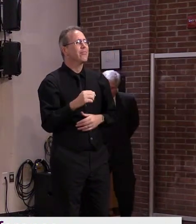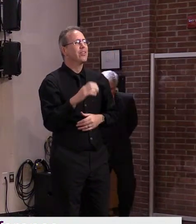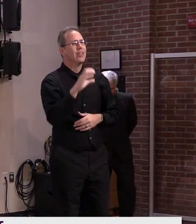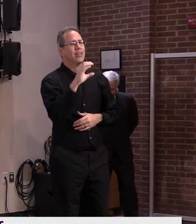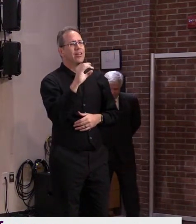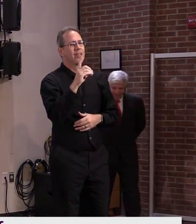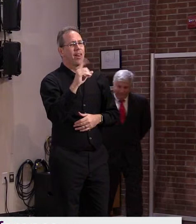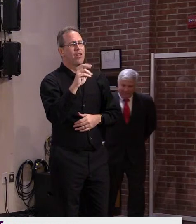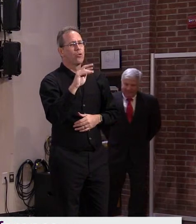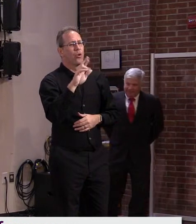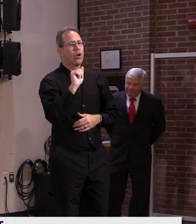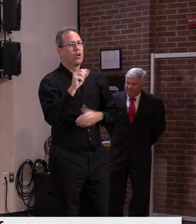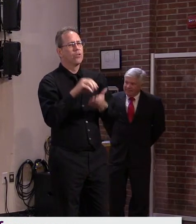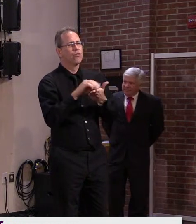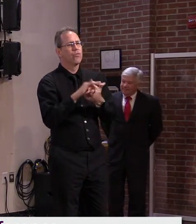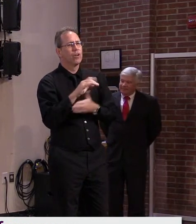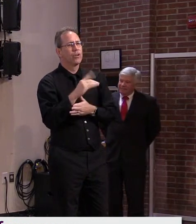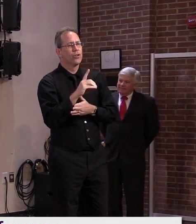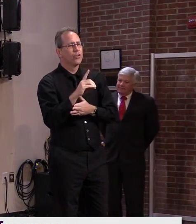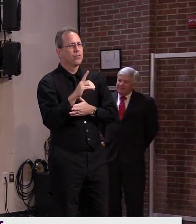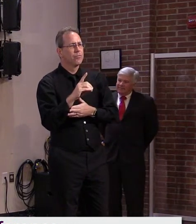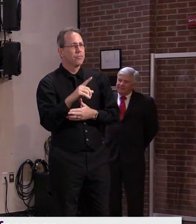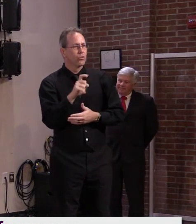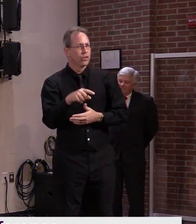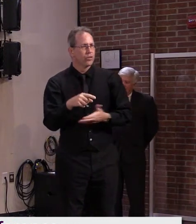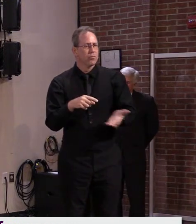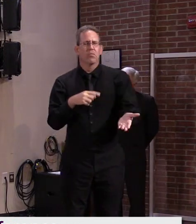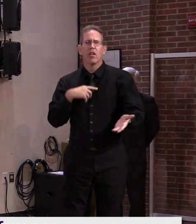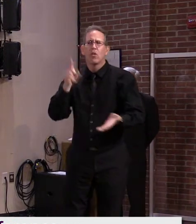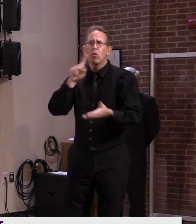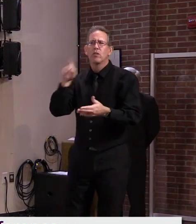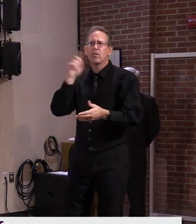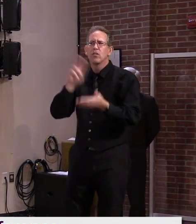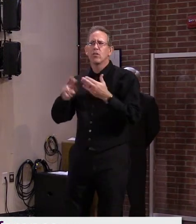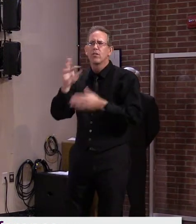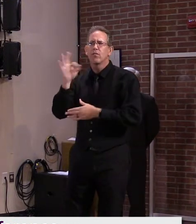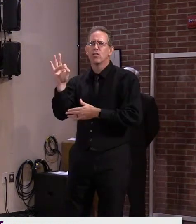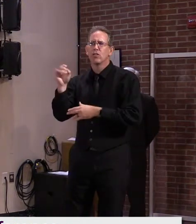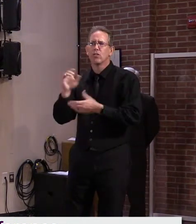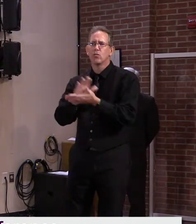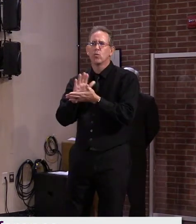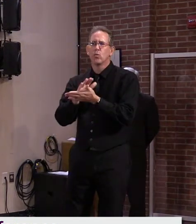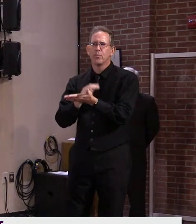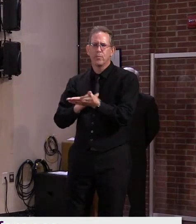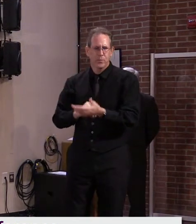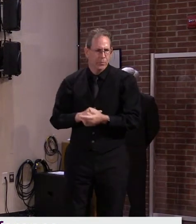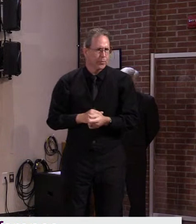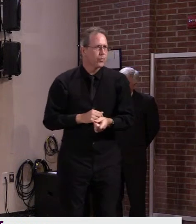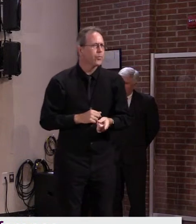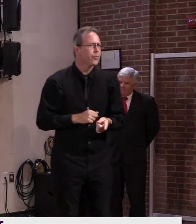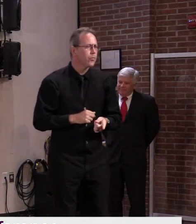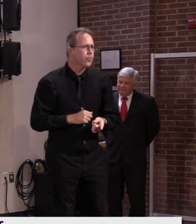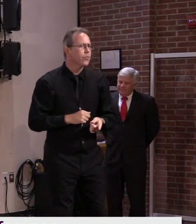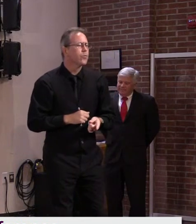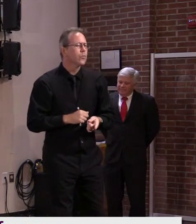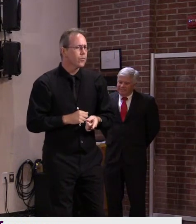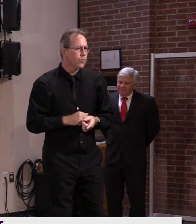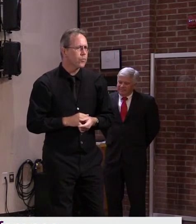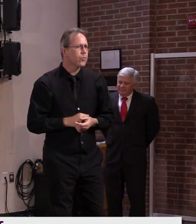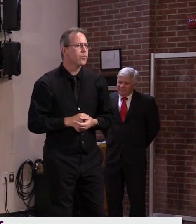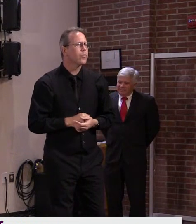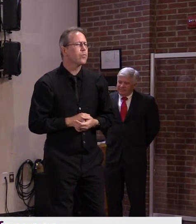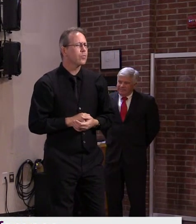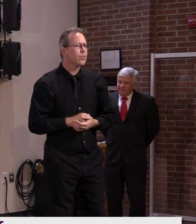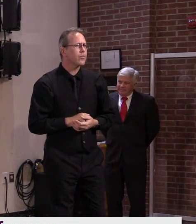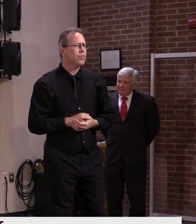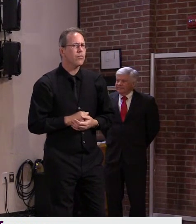Thanks for Secretary French. The testing programs you've described over the last couple of weeks, when will they be